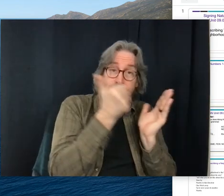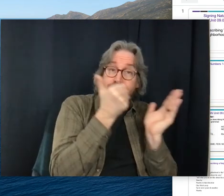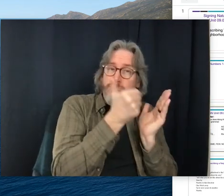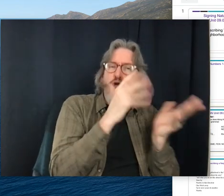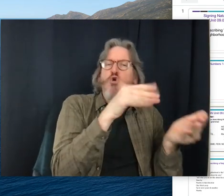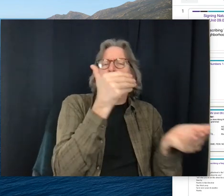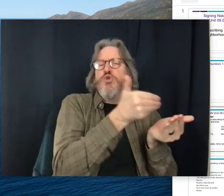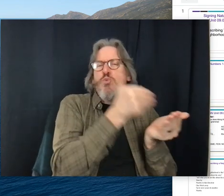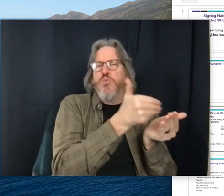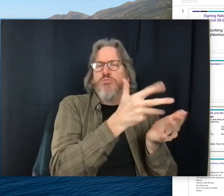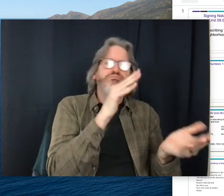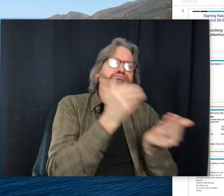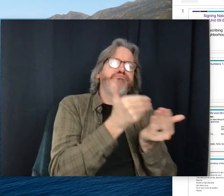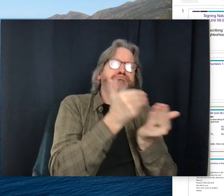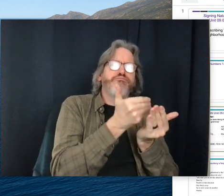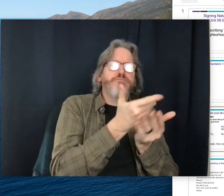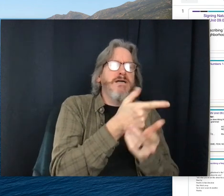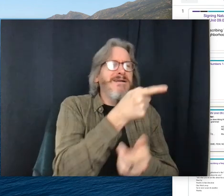right?